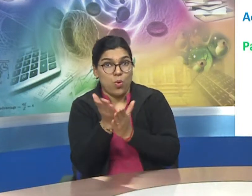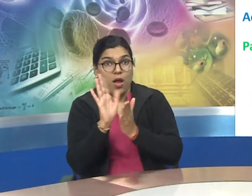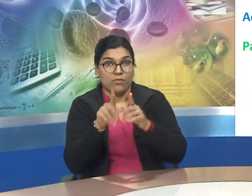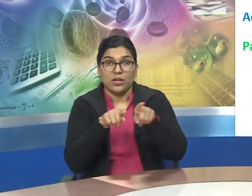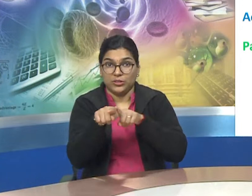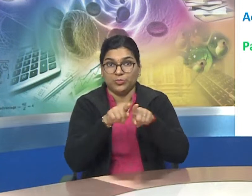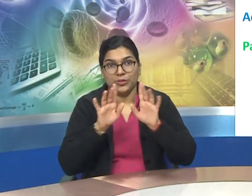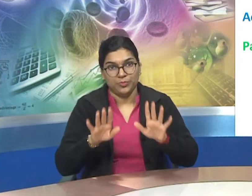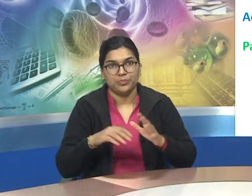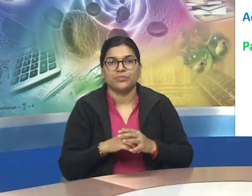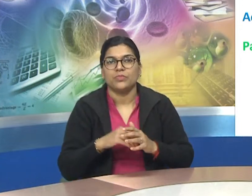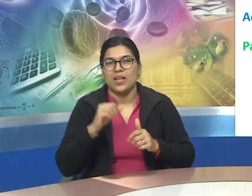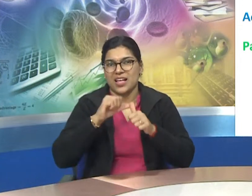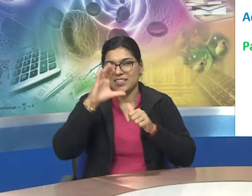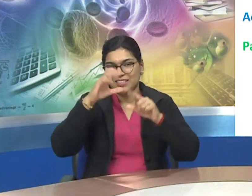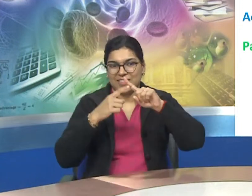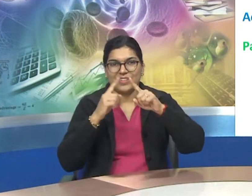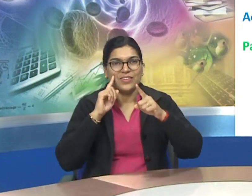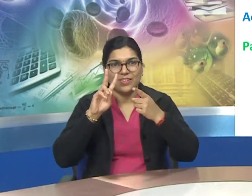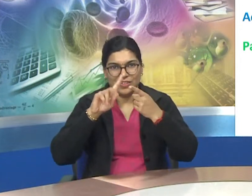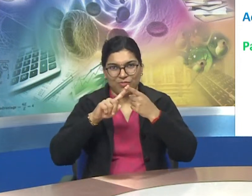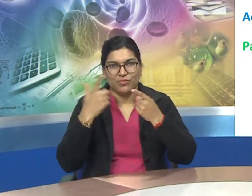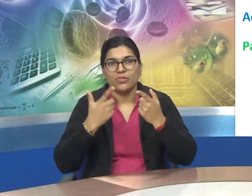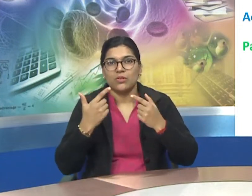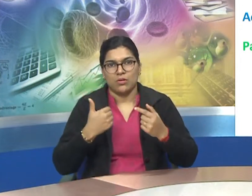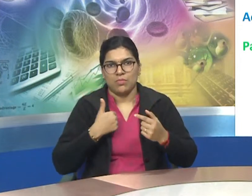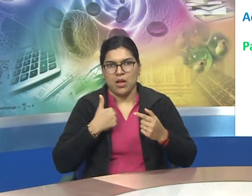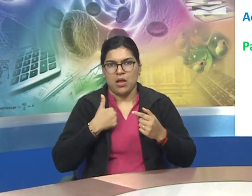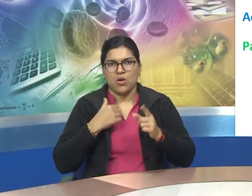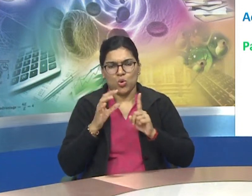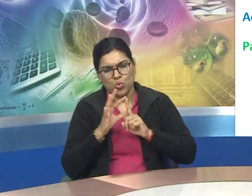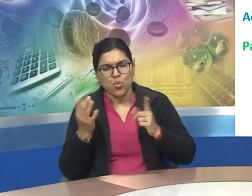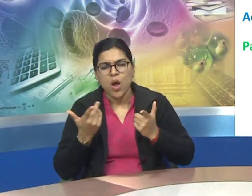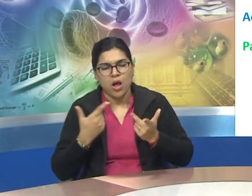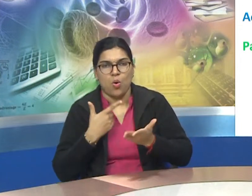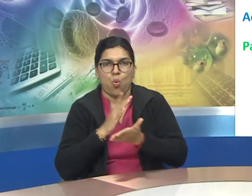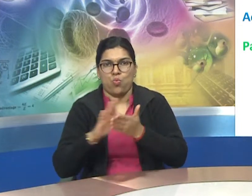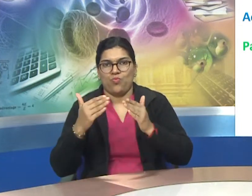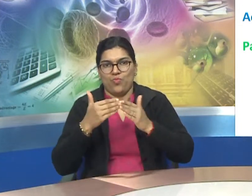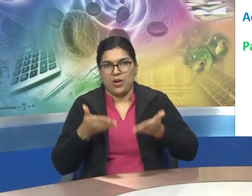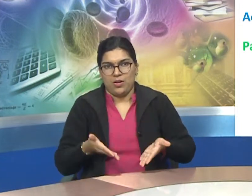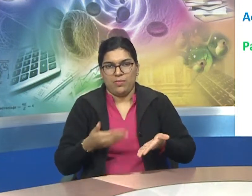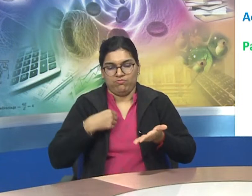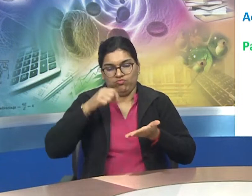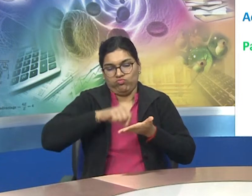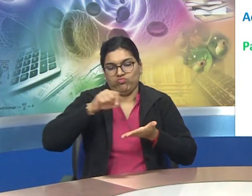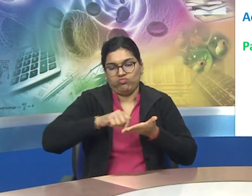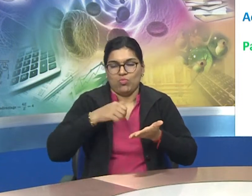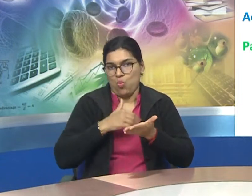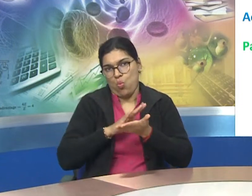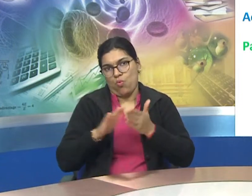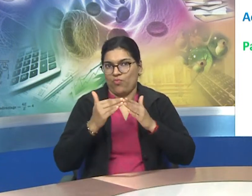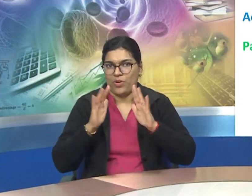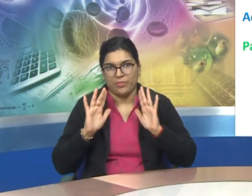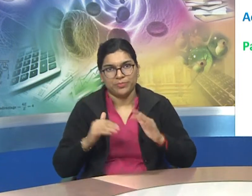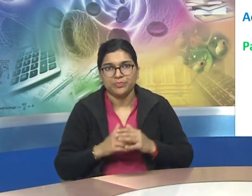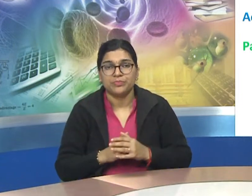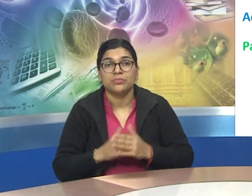There is another example here. In the active statement, the sentence is, I do